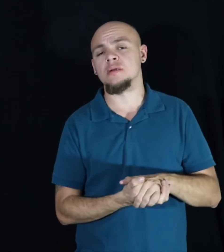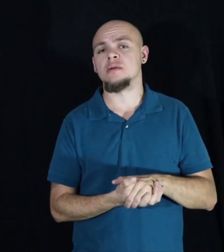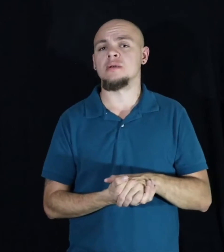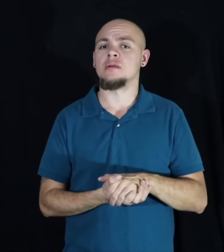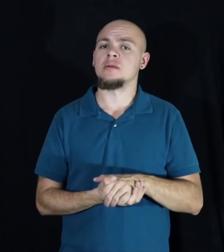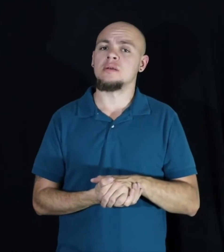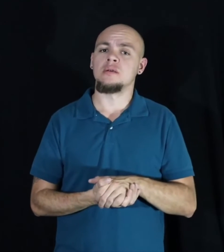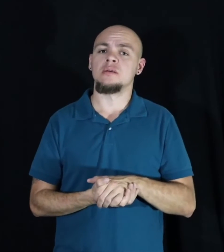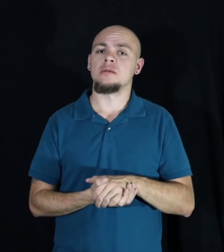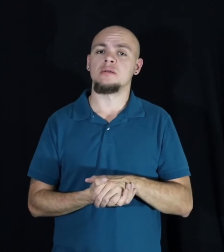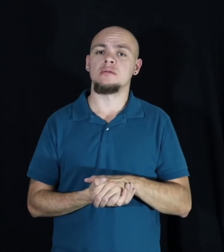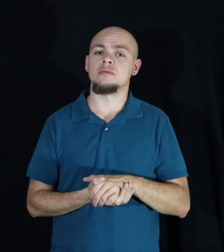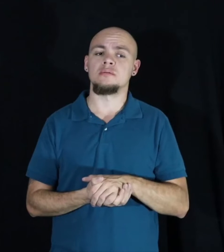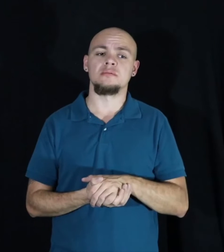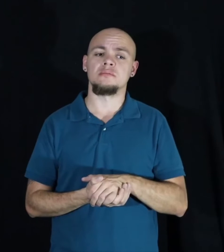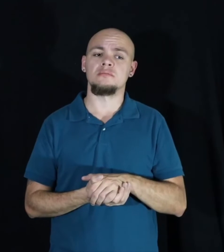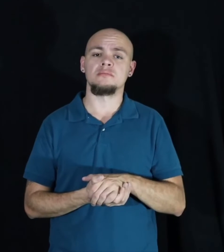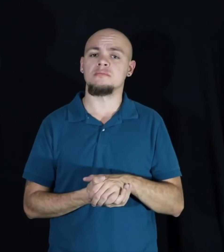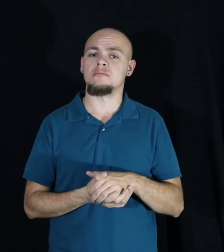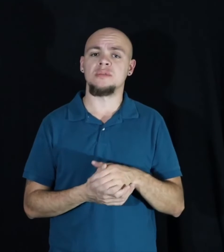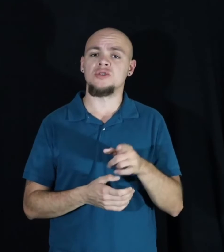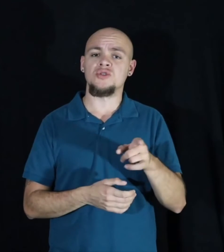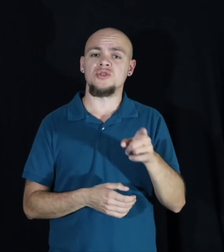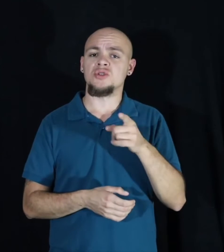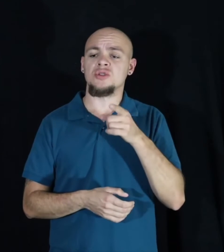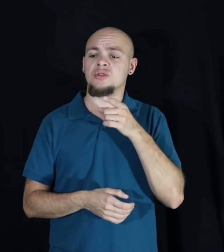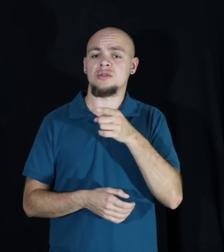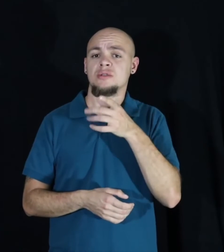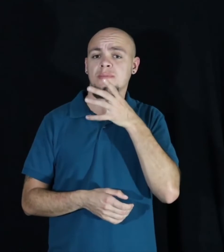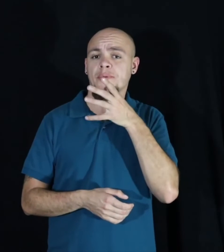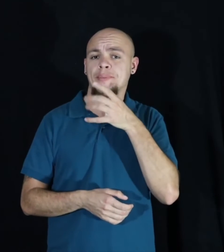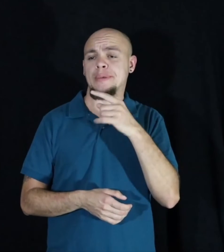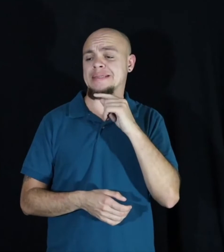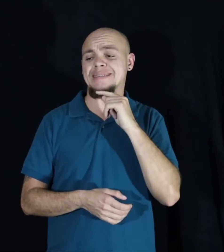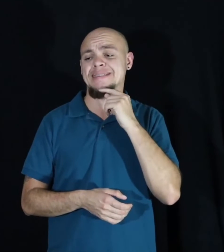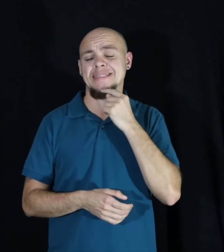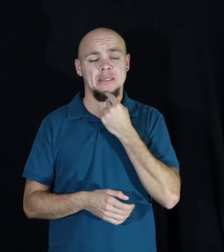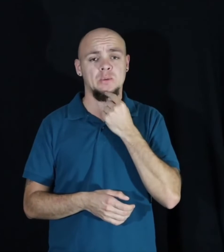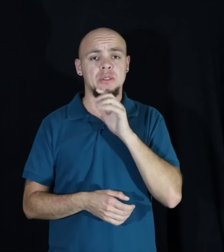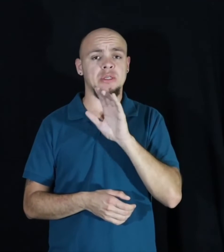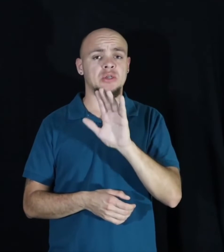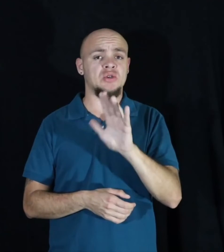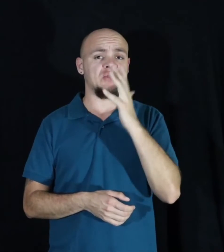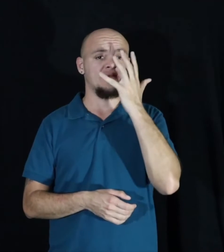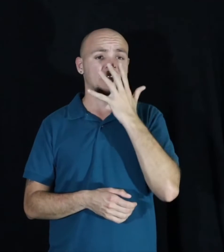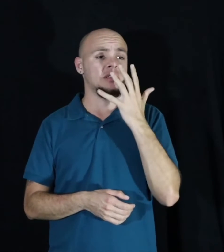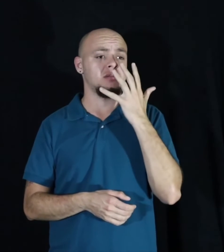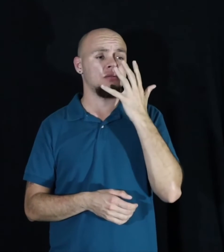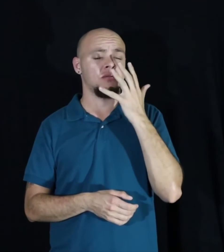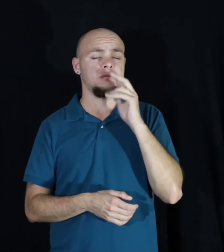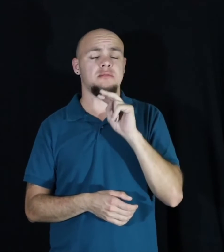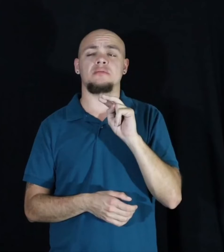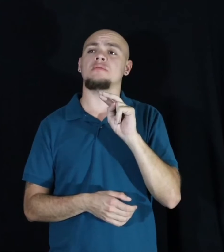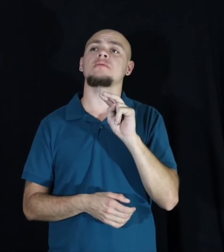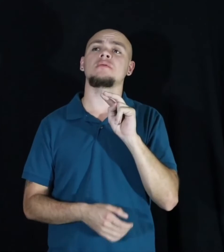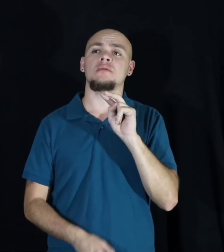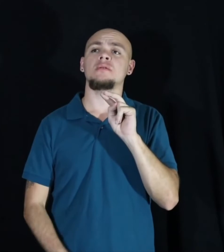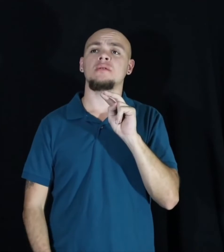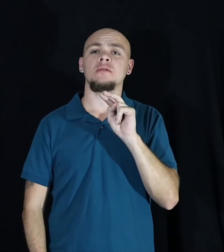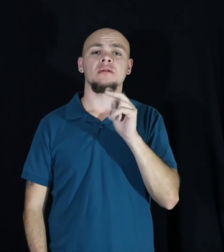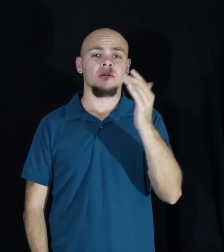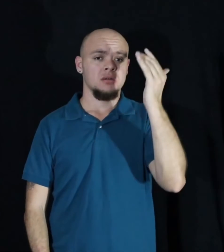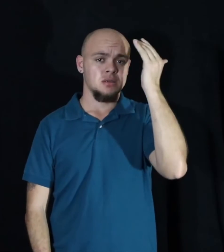And she was just so serious about it, and I could tell by the look on her face that I knew